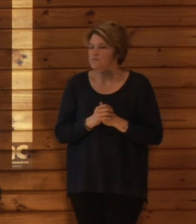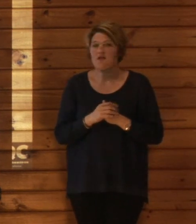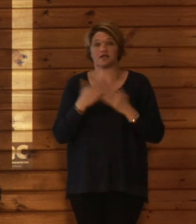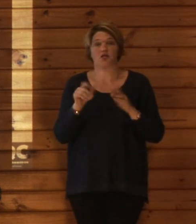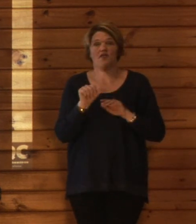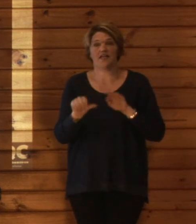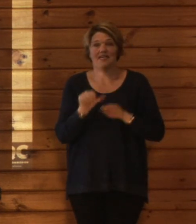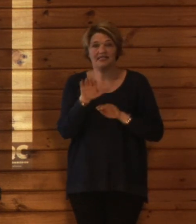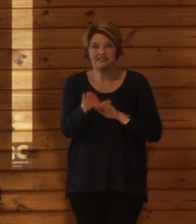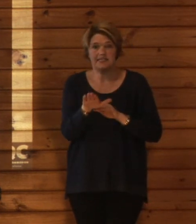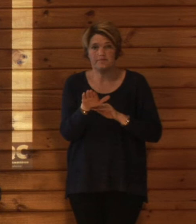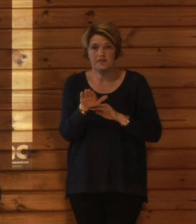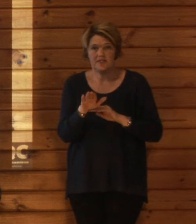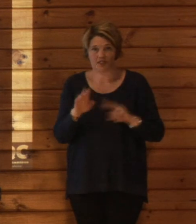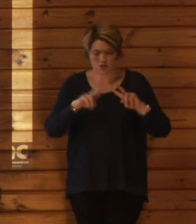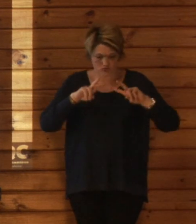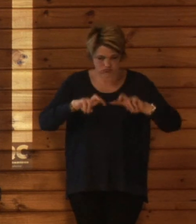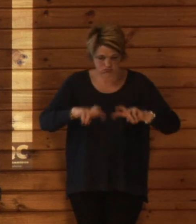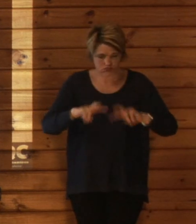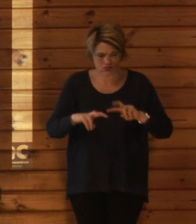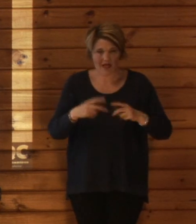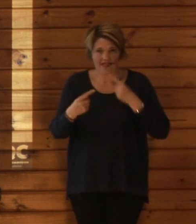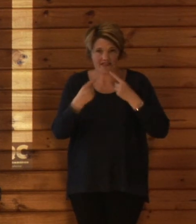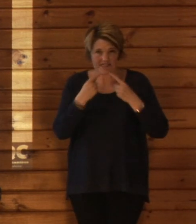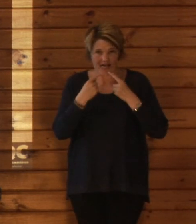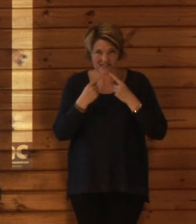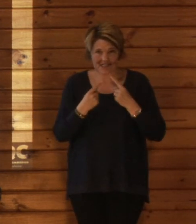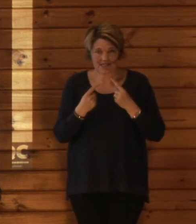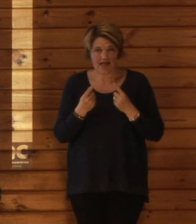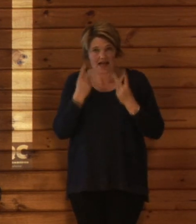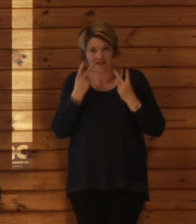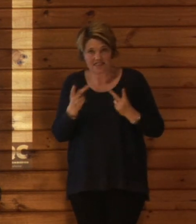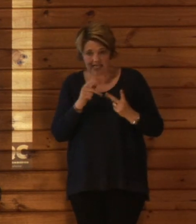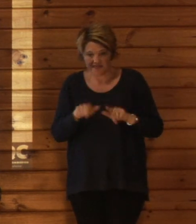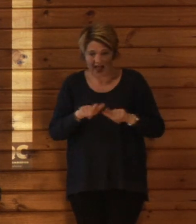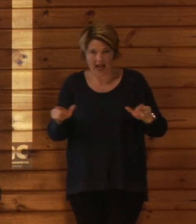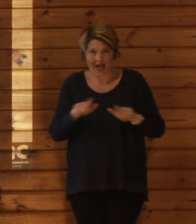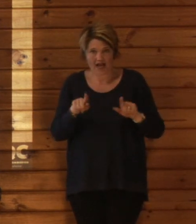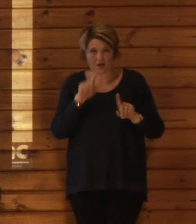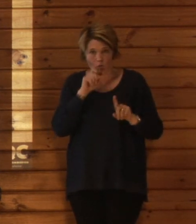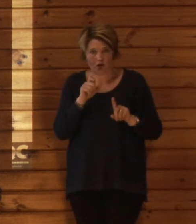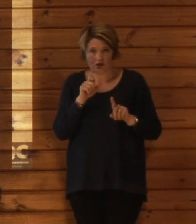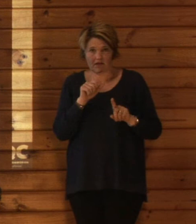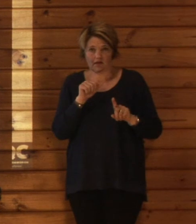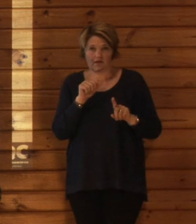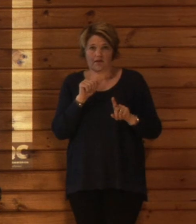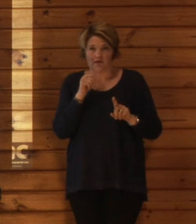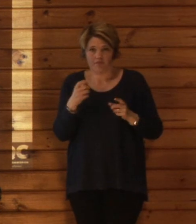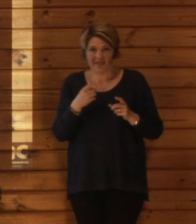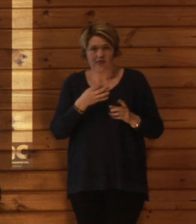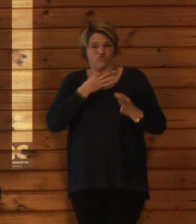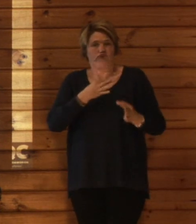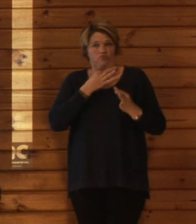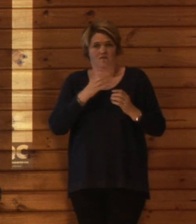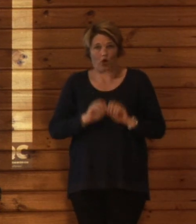assess whether the land is vulnerable to that severe liquefaction damage at this 100-year level of earthquake shaking. So remember, that's around about the level of shaking